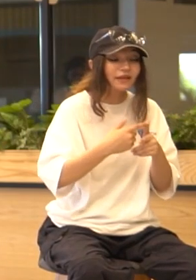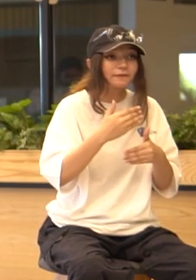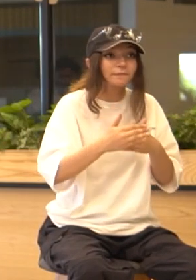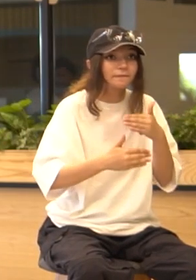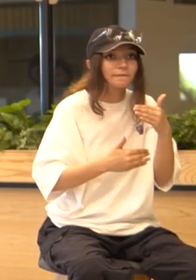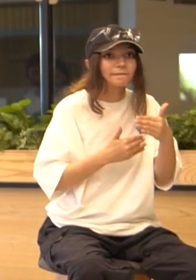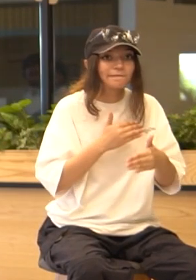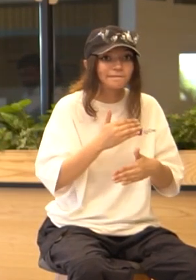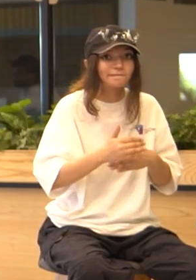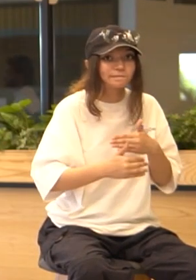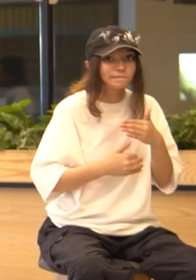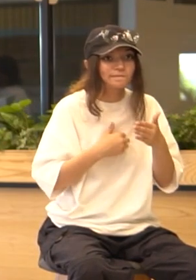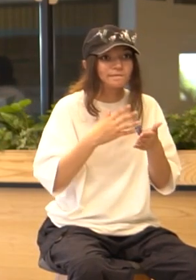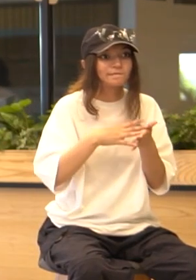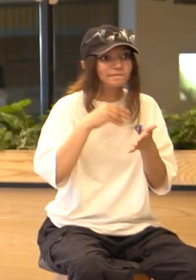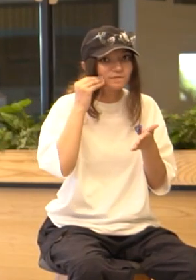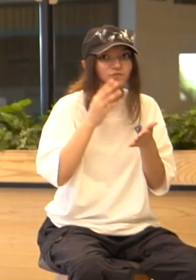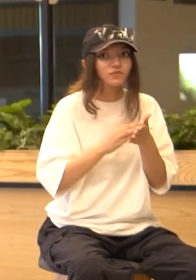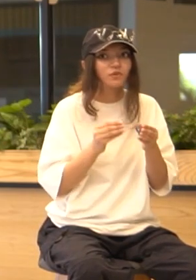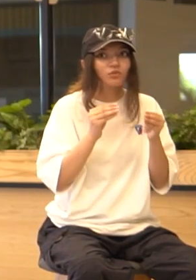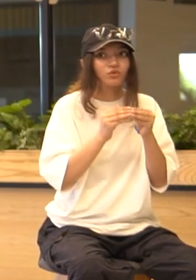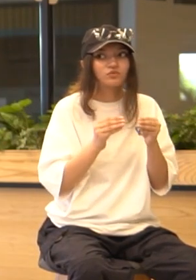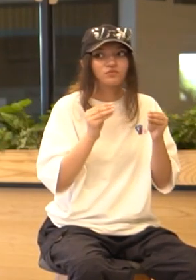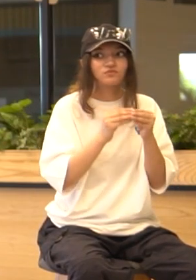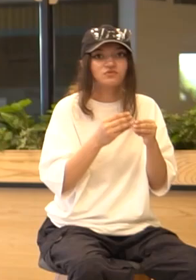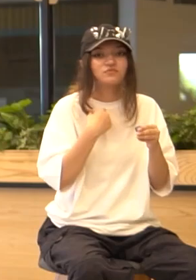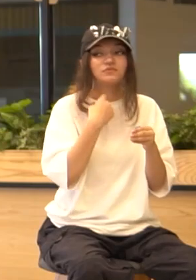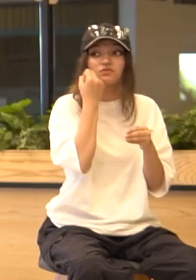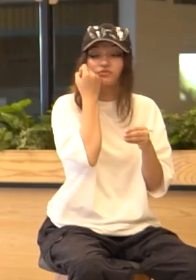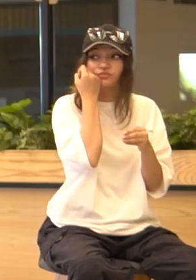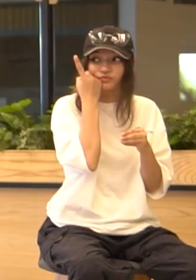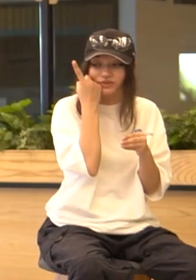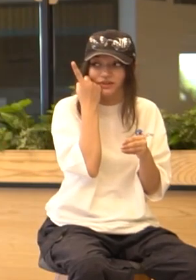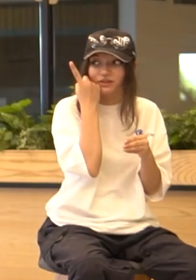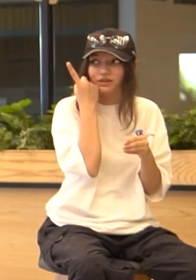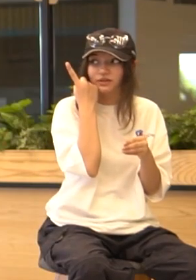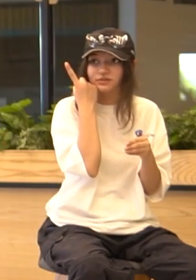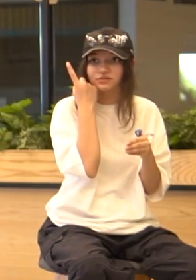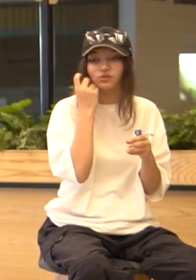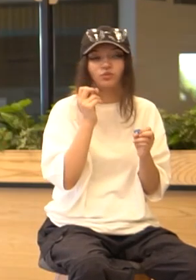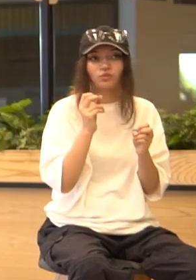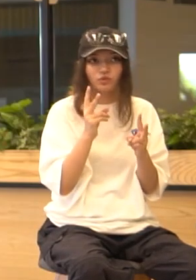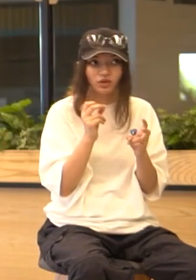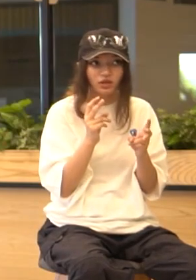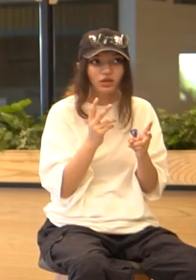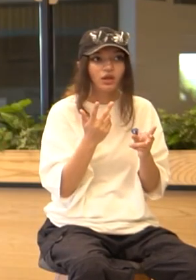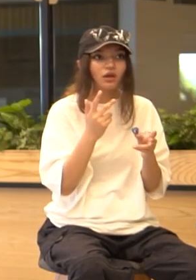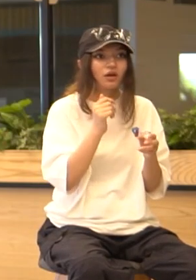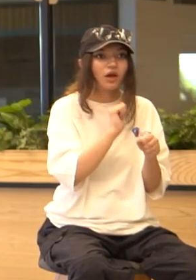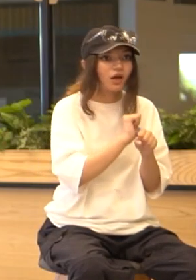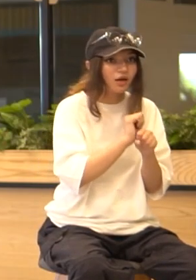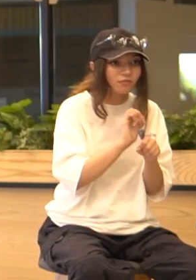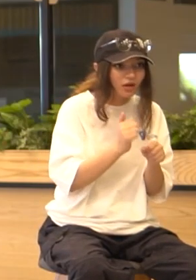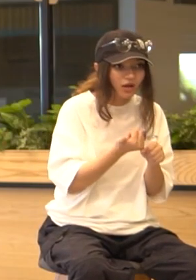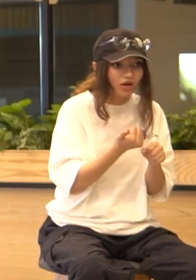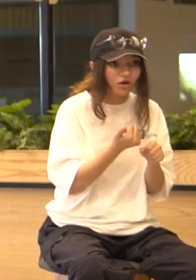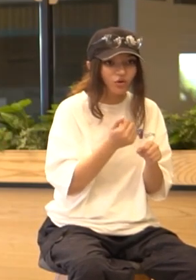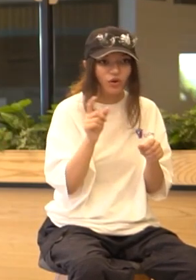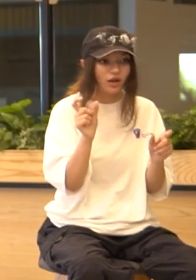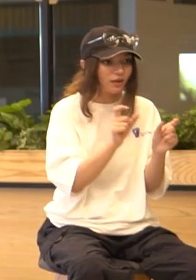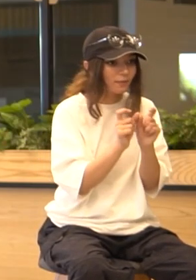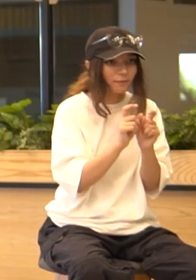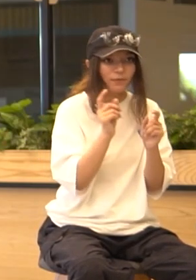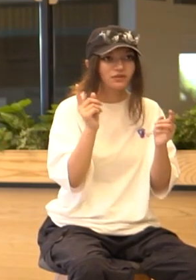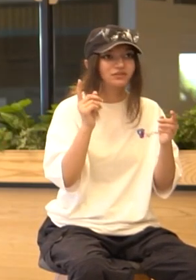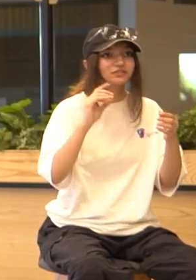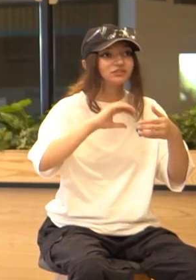it. So eventually I did realize that, okay, what are the jors and tors? How do I connect? What are the